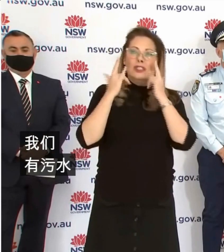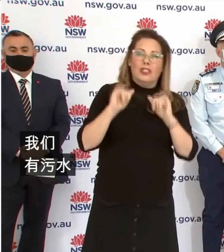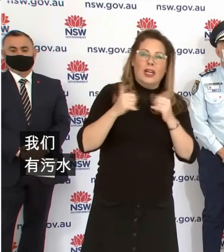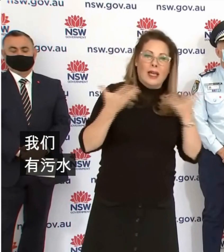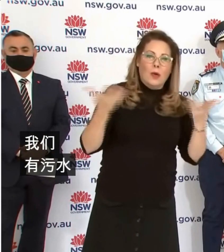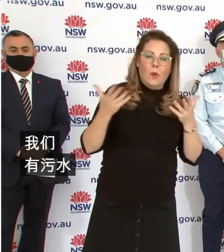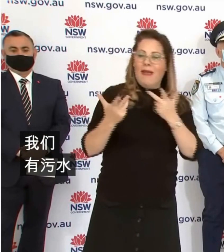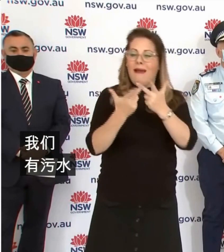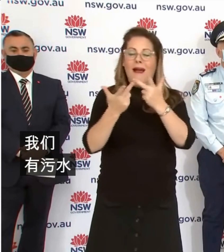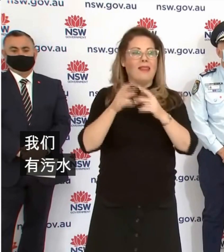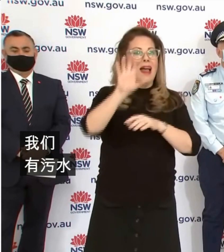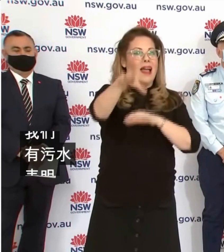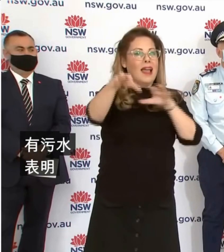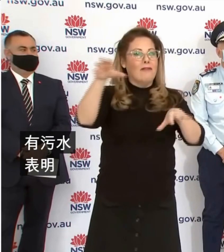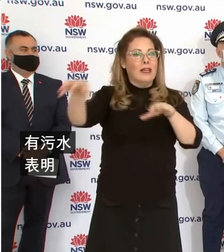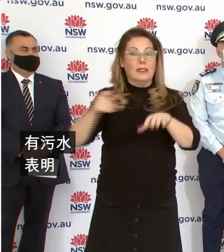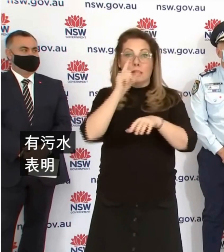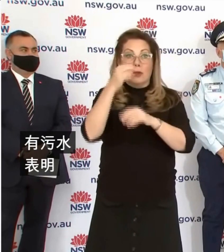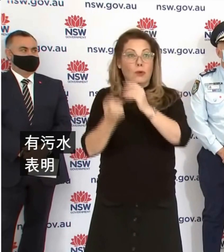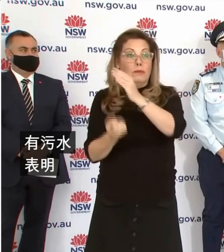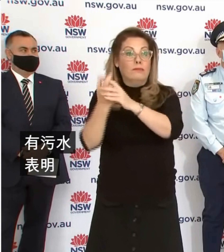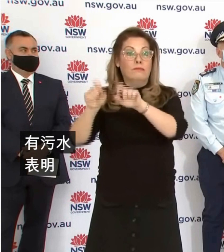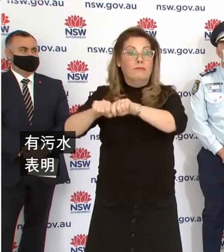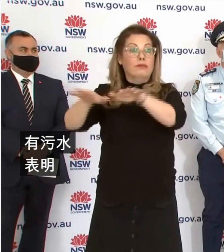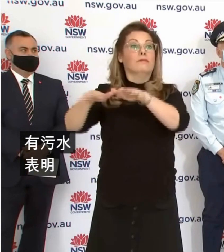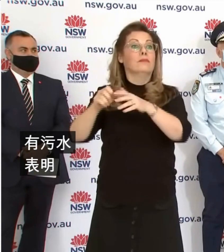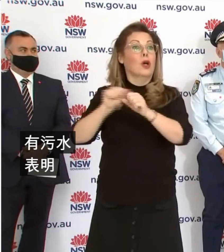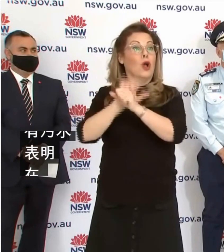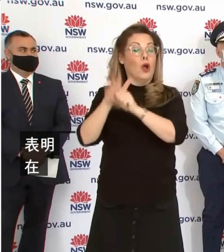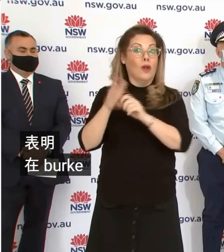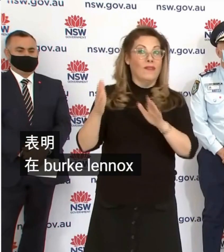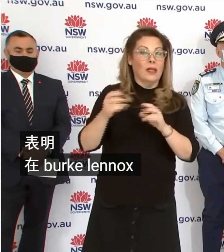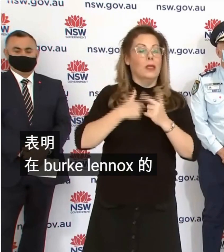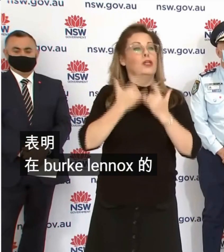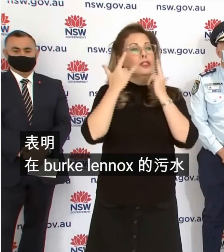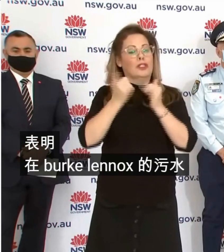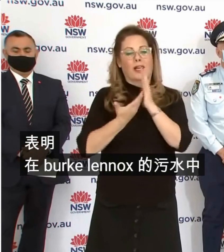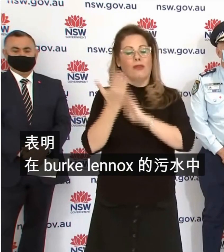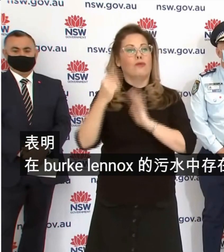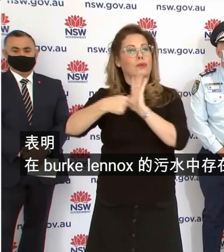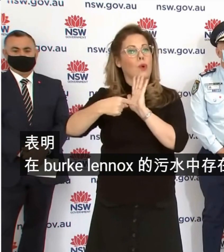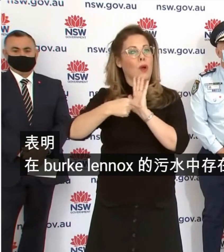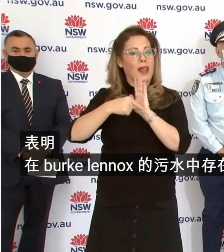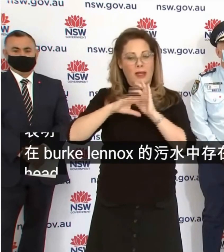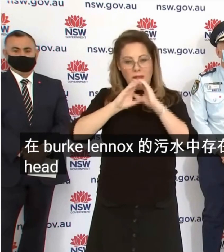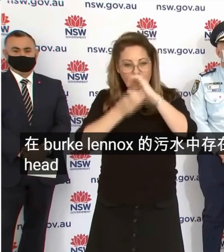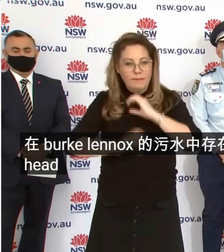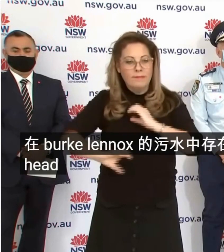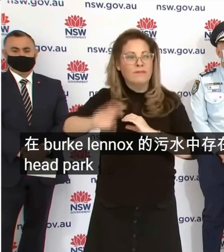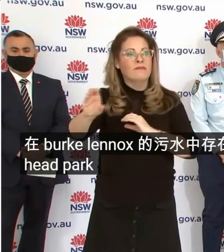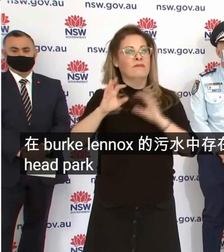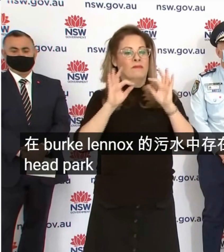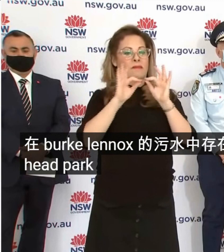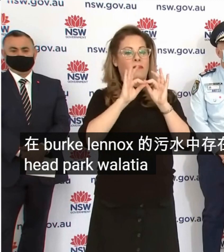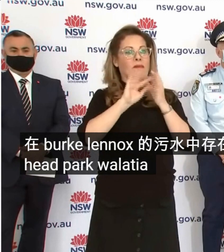had sewage indicating the presence of the fragments of the virus in the sewage in Burke,